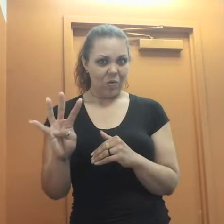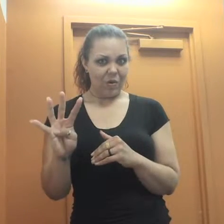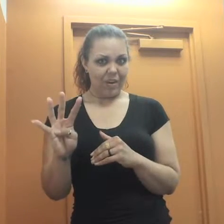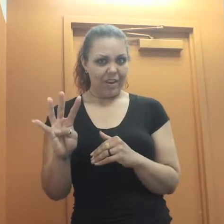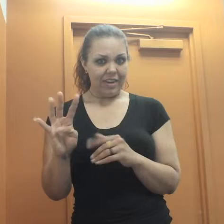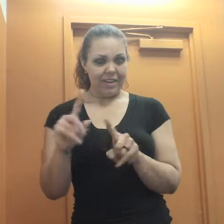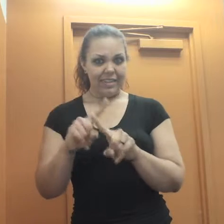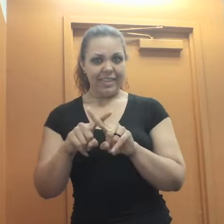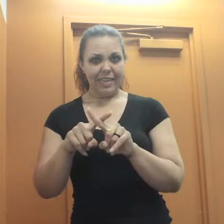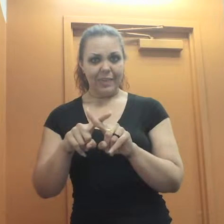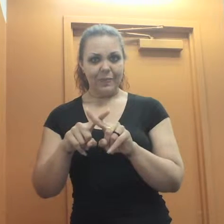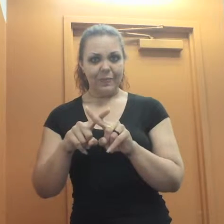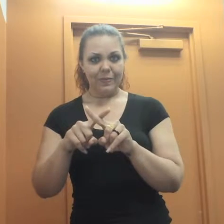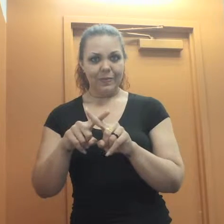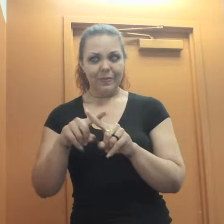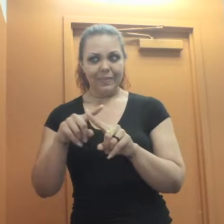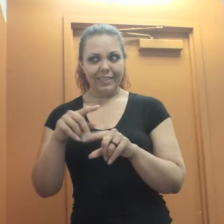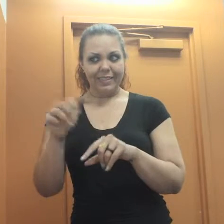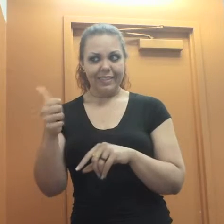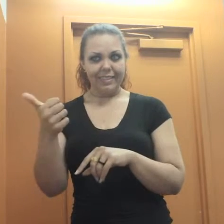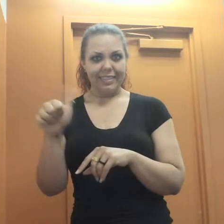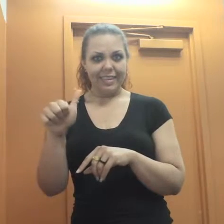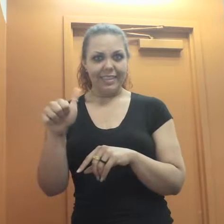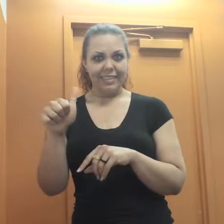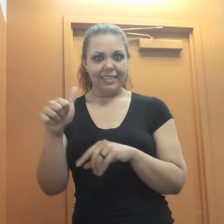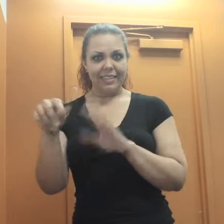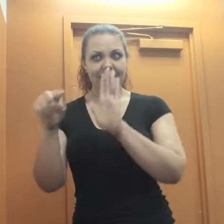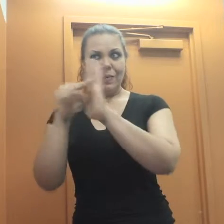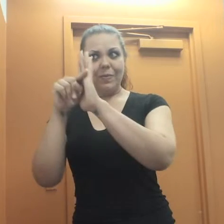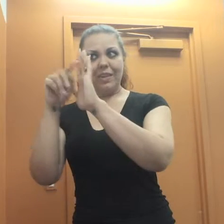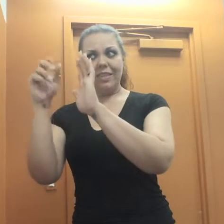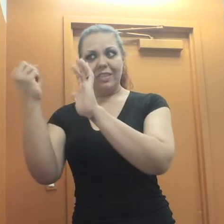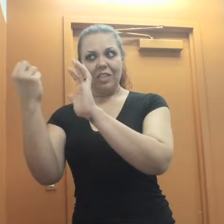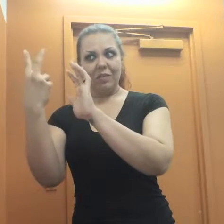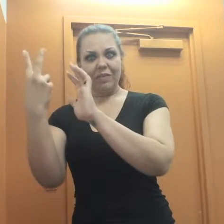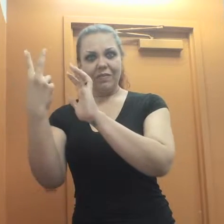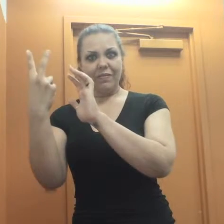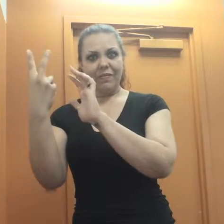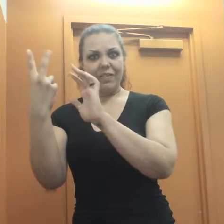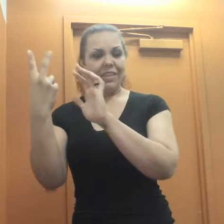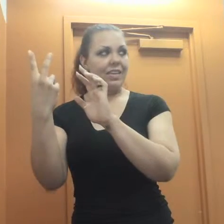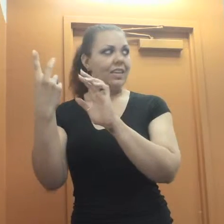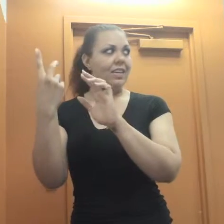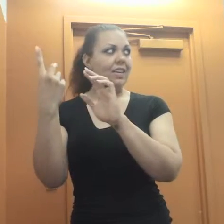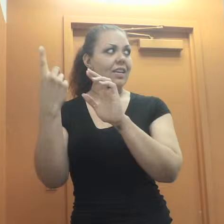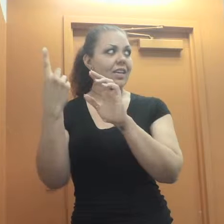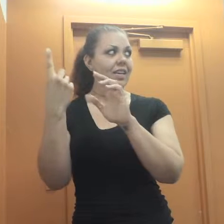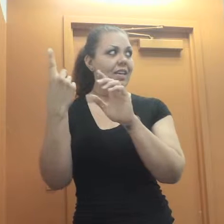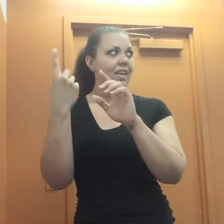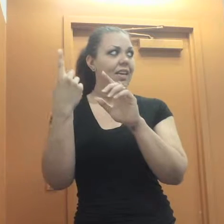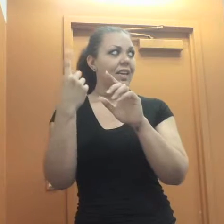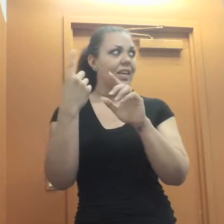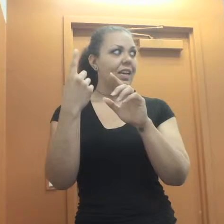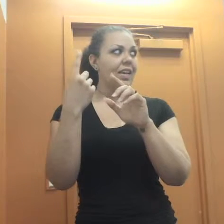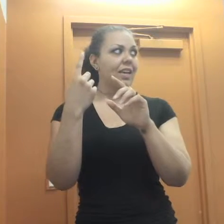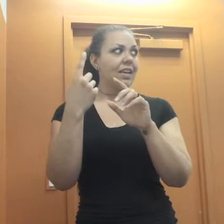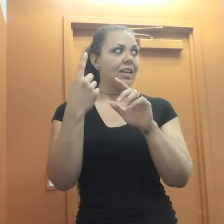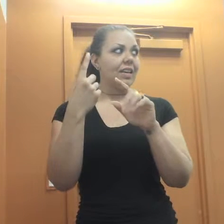12. Divided by 3.8 times 10 to the minus 4, which comes out to be 6.32 times 10